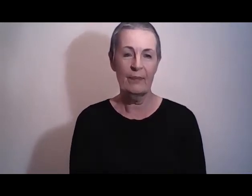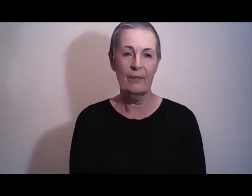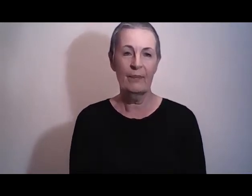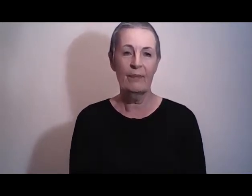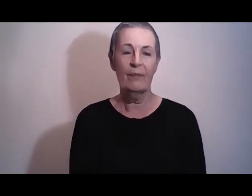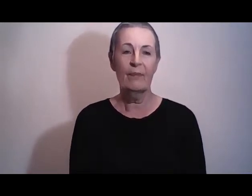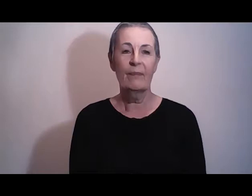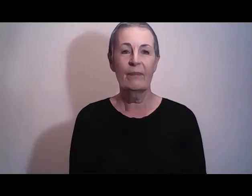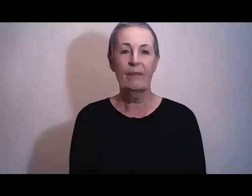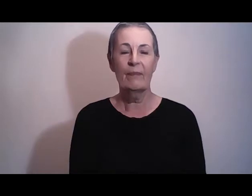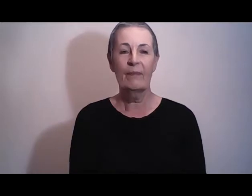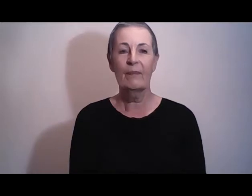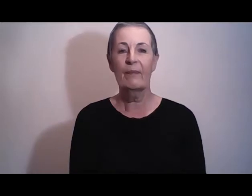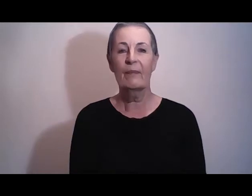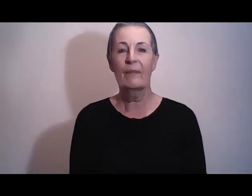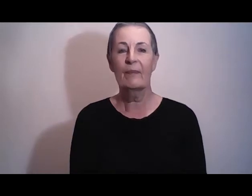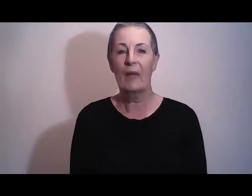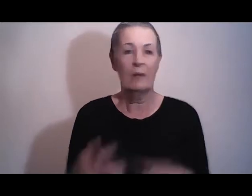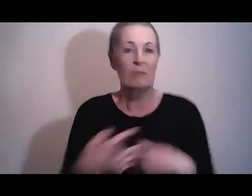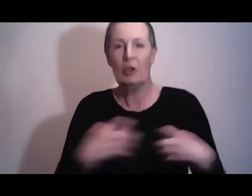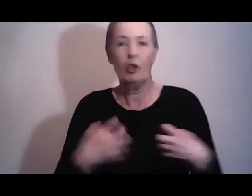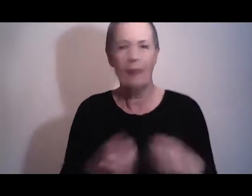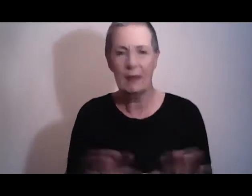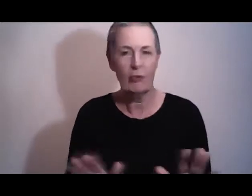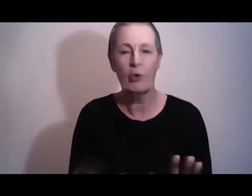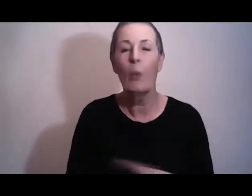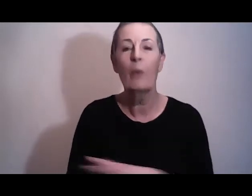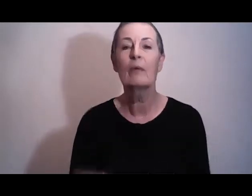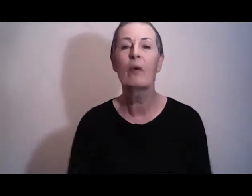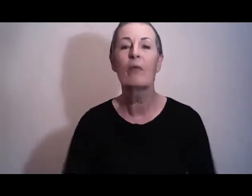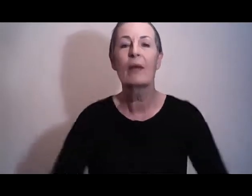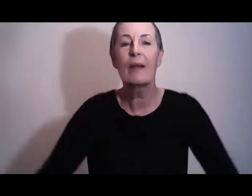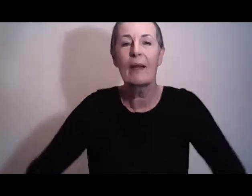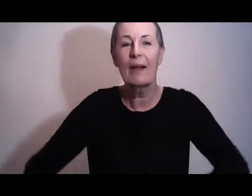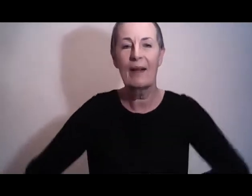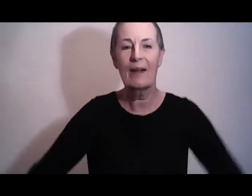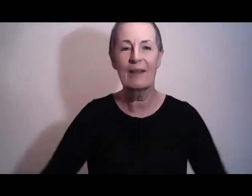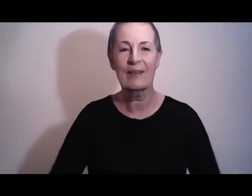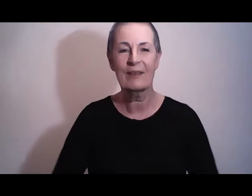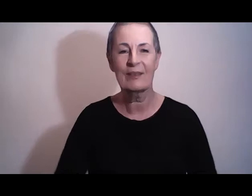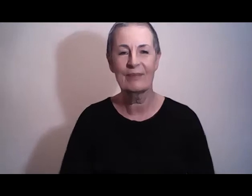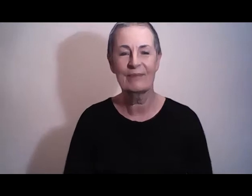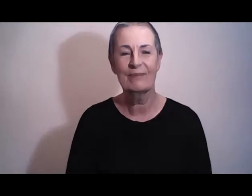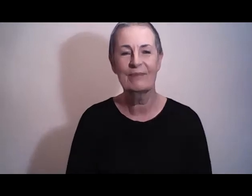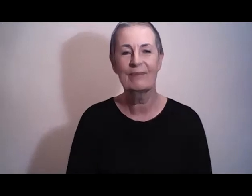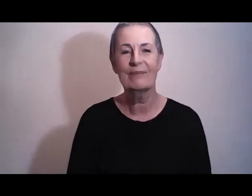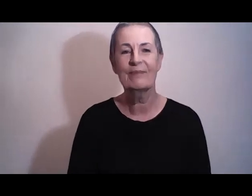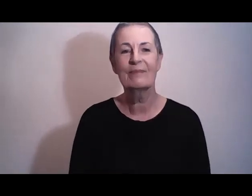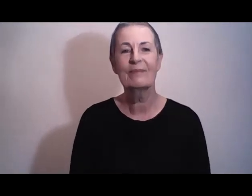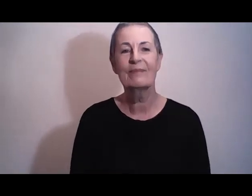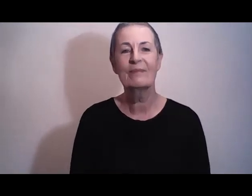There should be no stress, no strain in your arms and your shoulders. If there is, you're